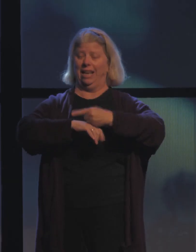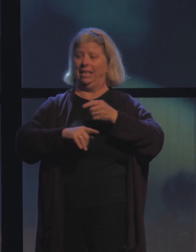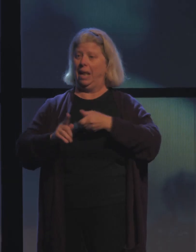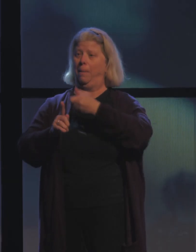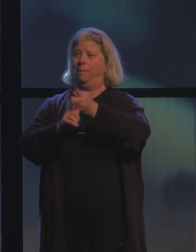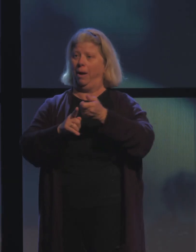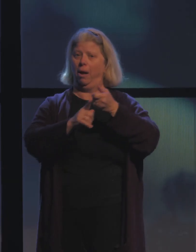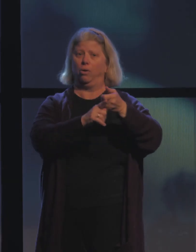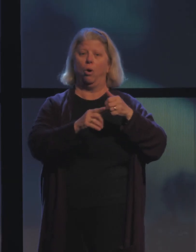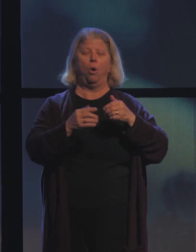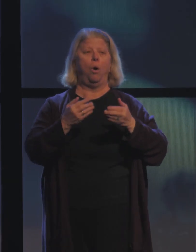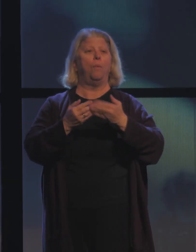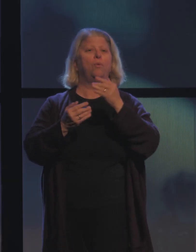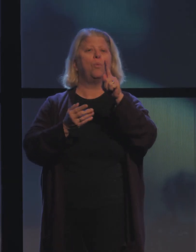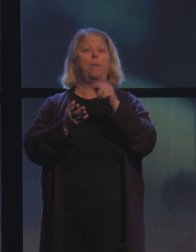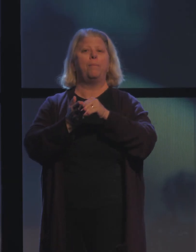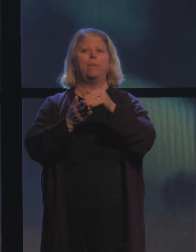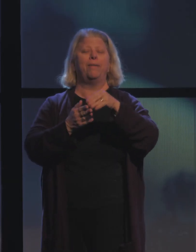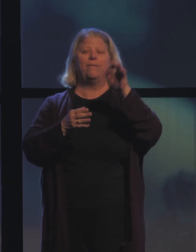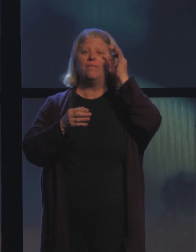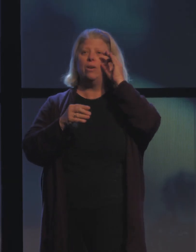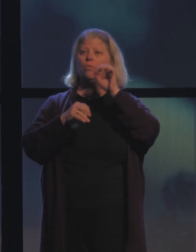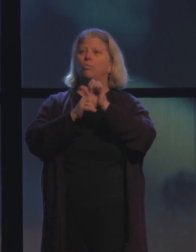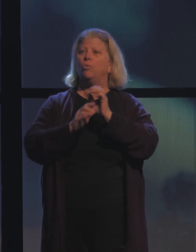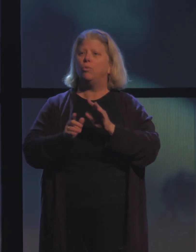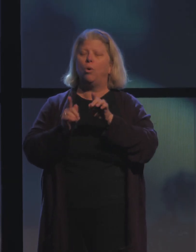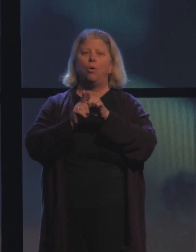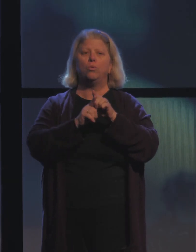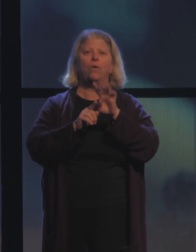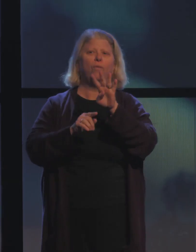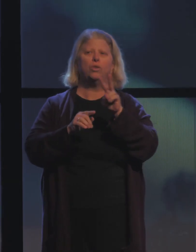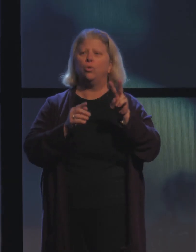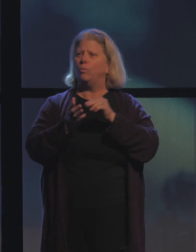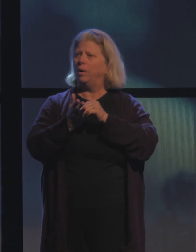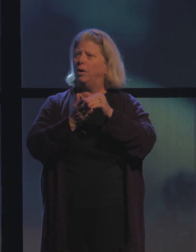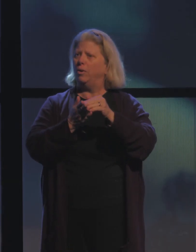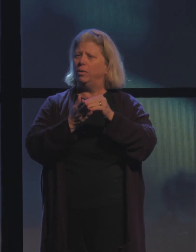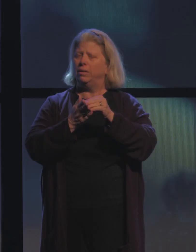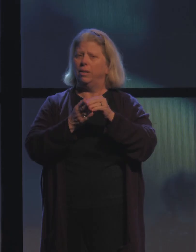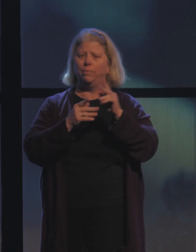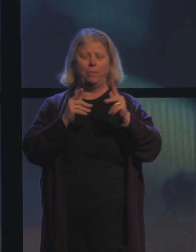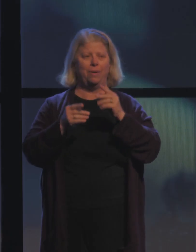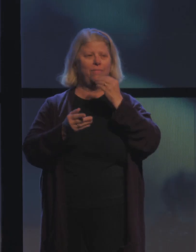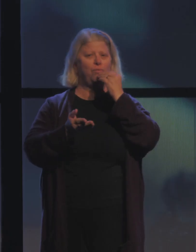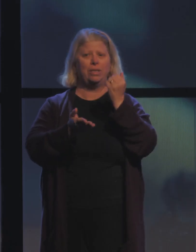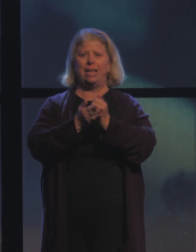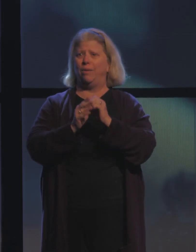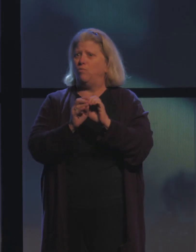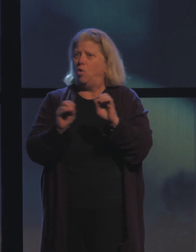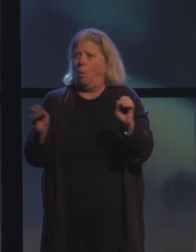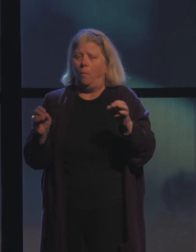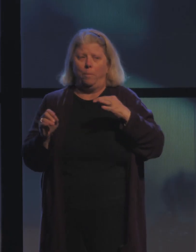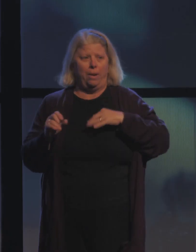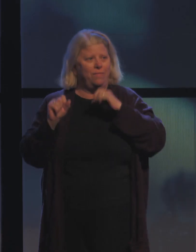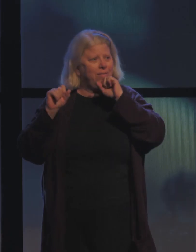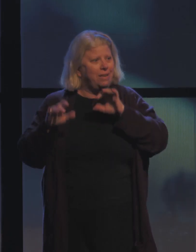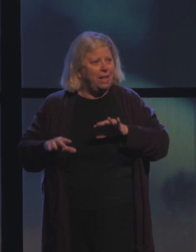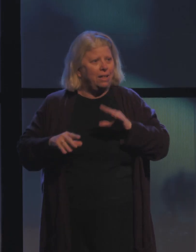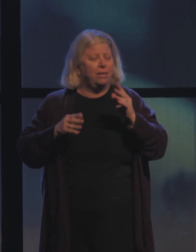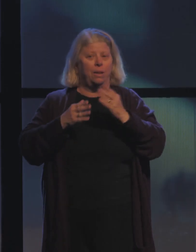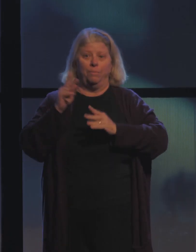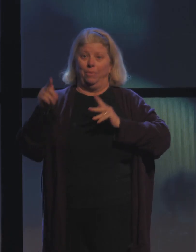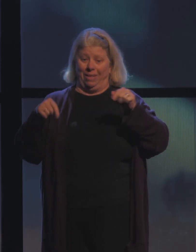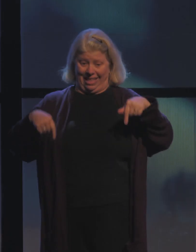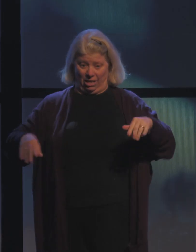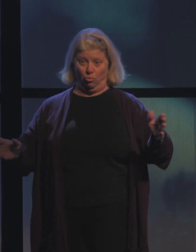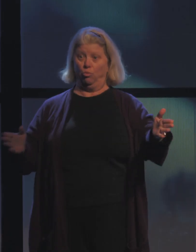almost 1 million federal employees that were working unpaid, but 42 million recipients of SNAP went without benefits, maybe some people in this